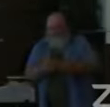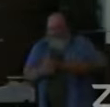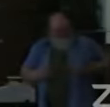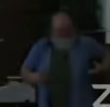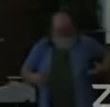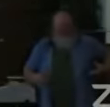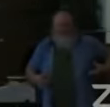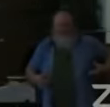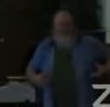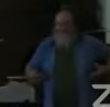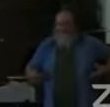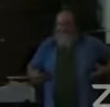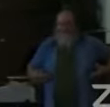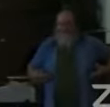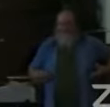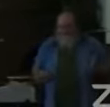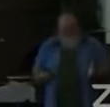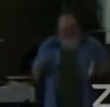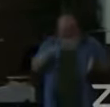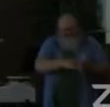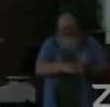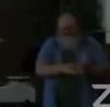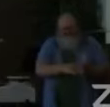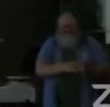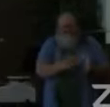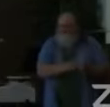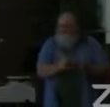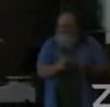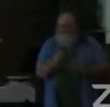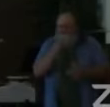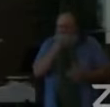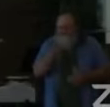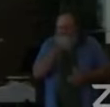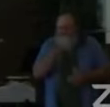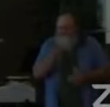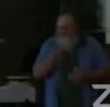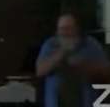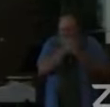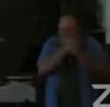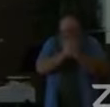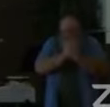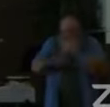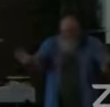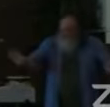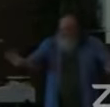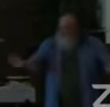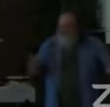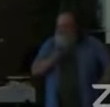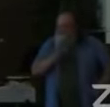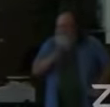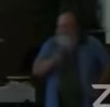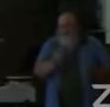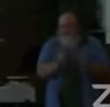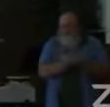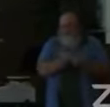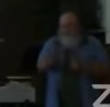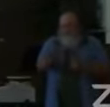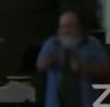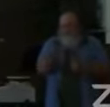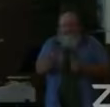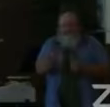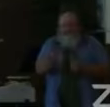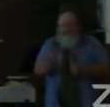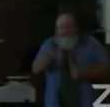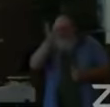Lord. And again, Jesus said, in case you didn't hear the first time, "Peace be with you. As the Father has sent me, I am sending